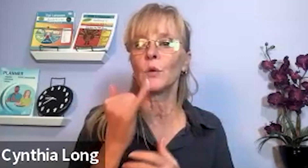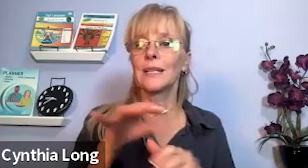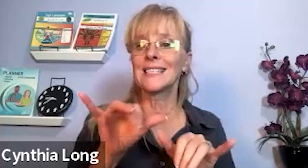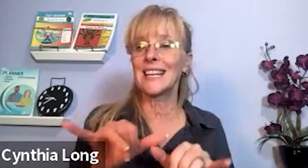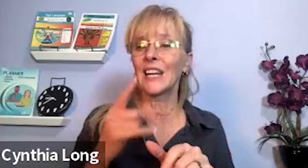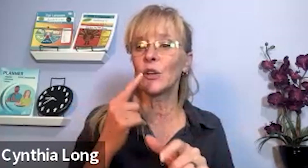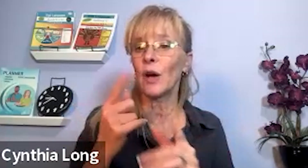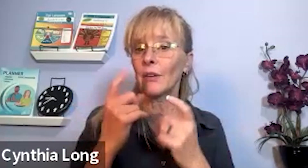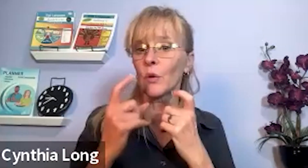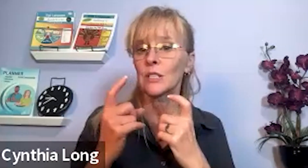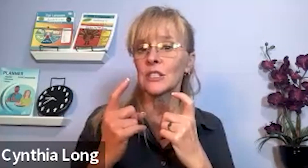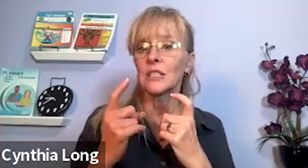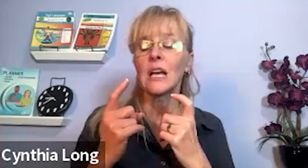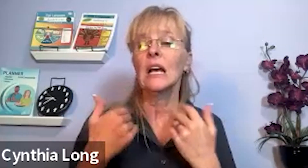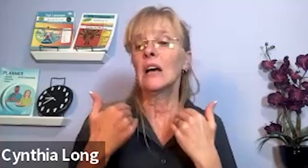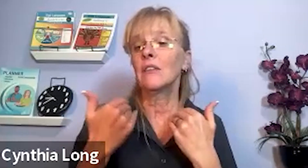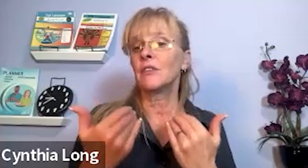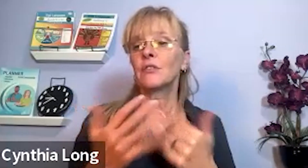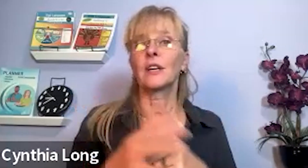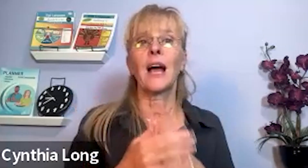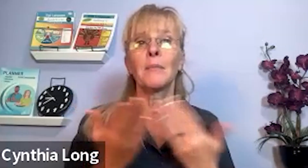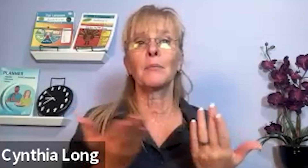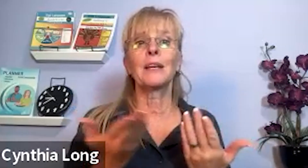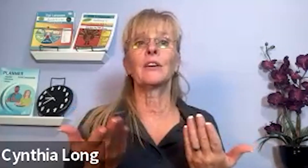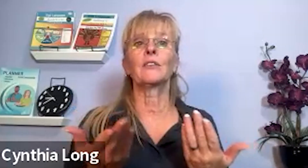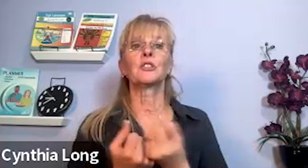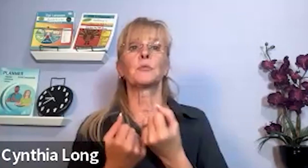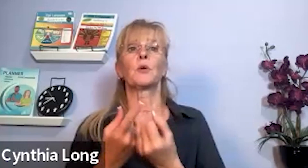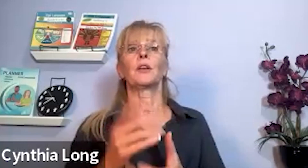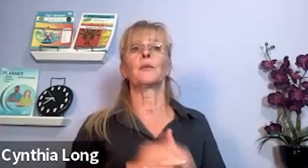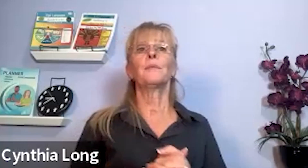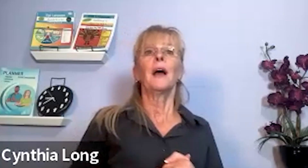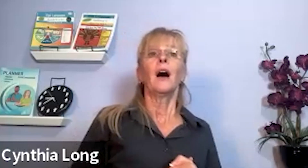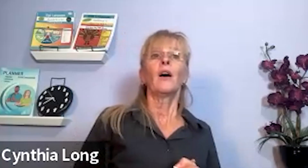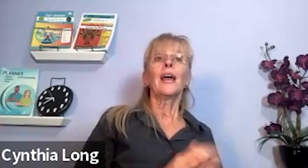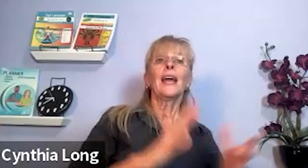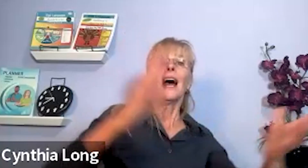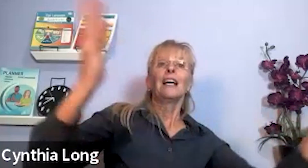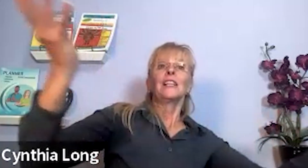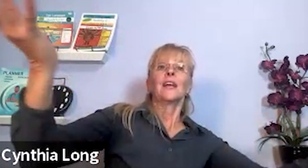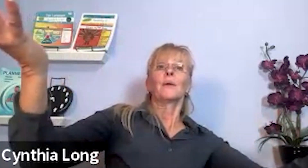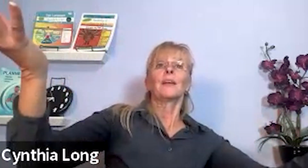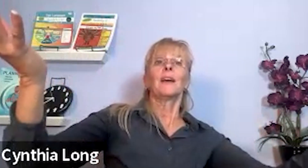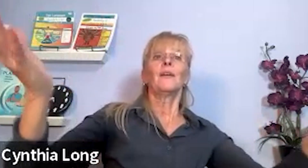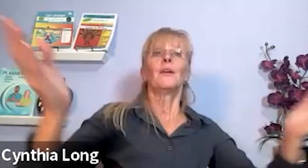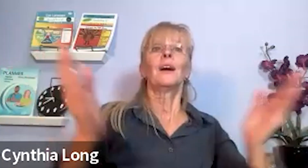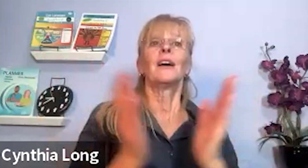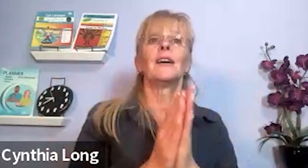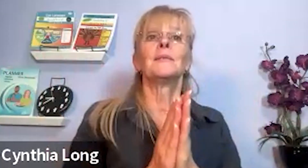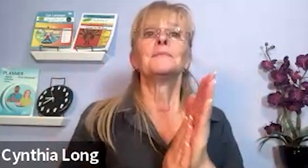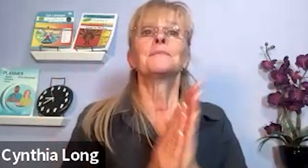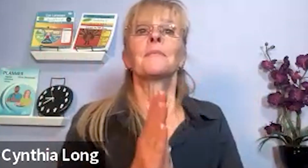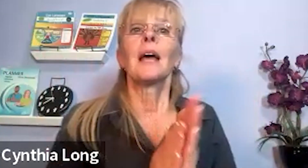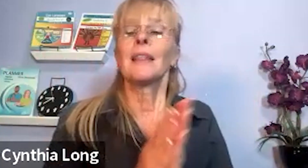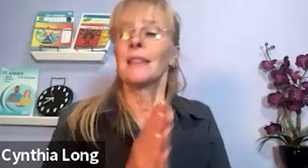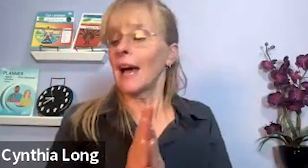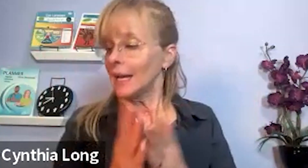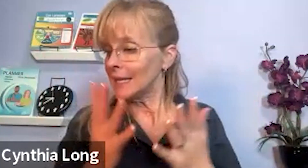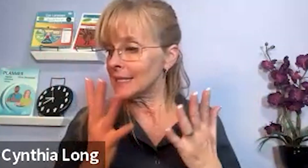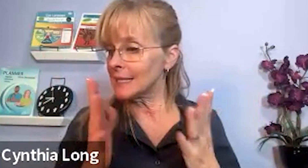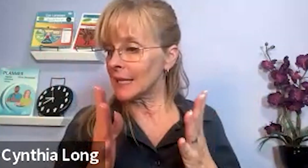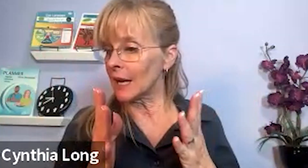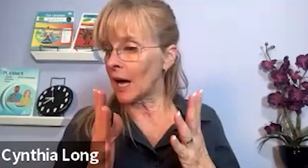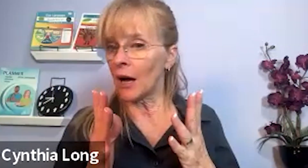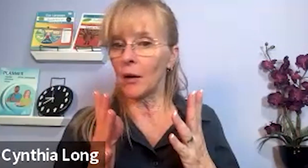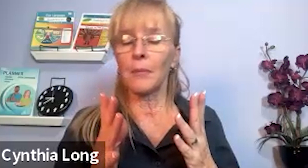So if you want to stay and you have a question, feel free. I'll be here to support you. Okay, there we go.